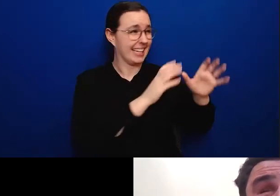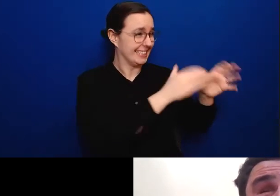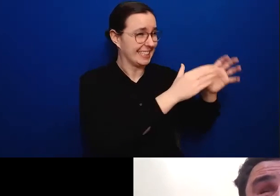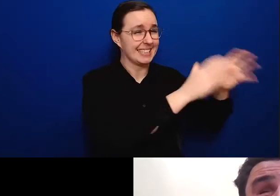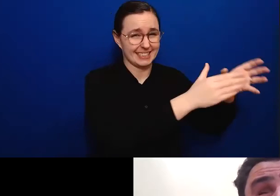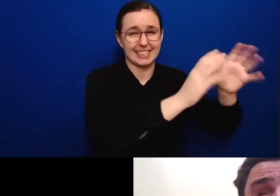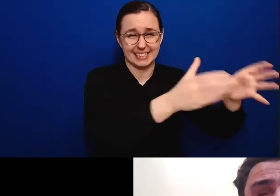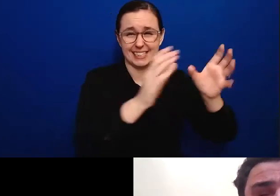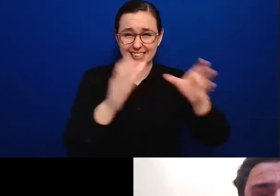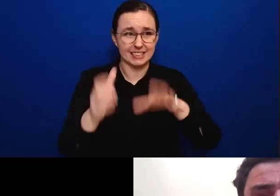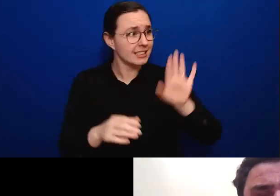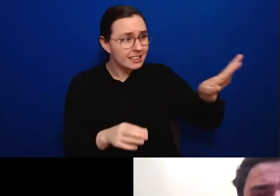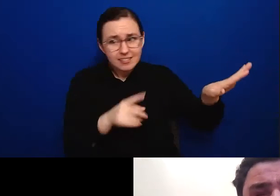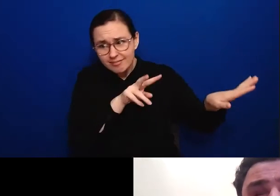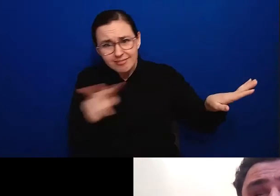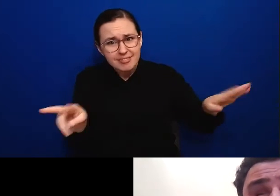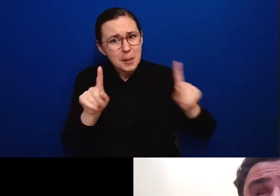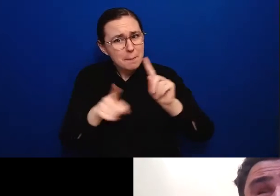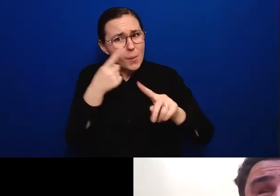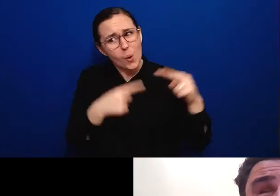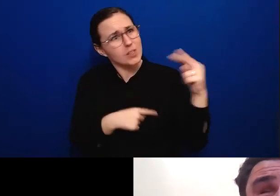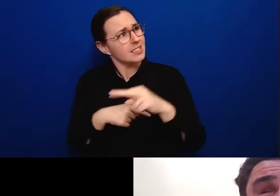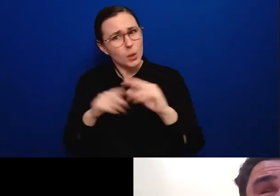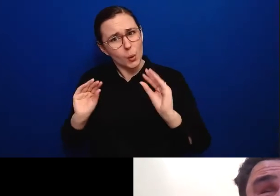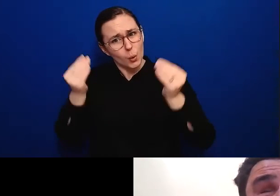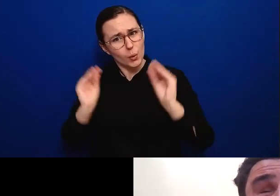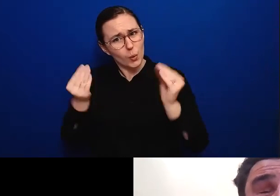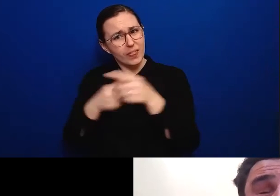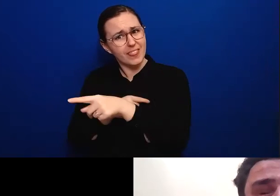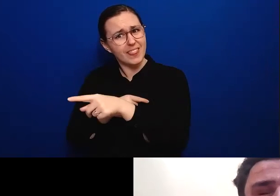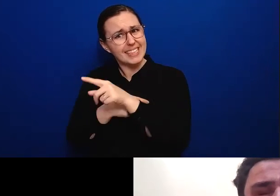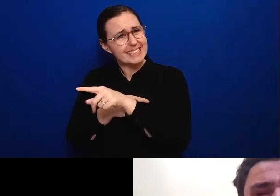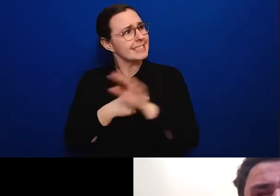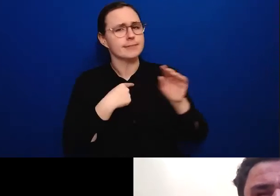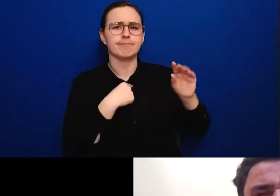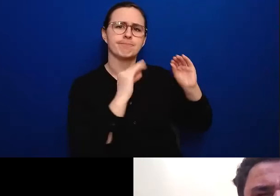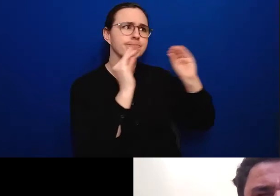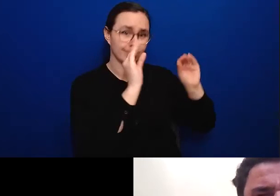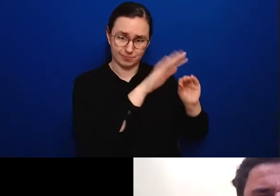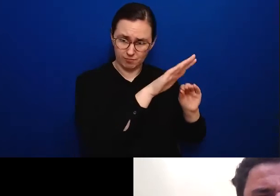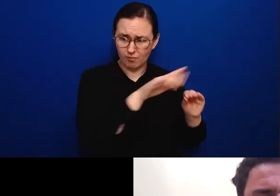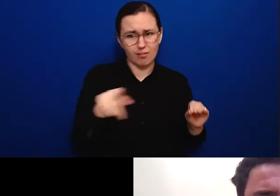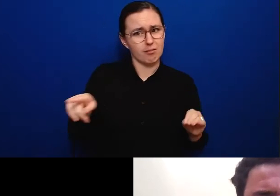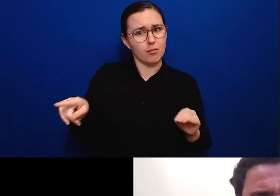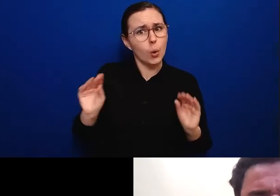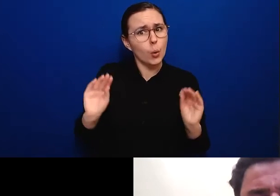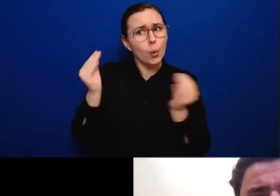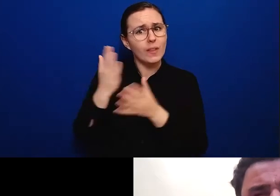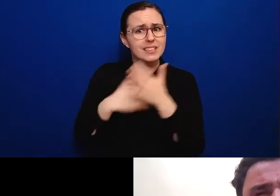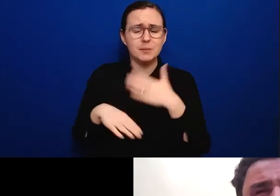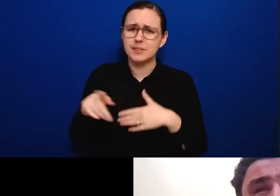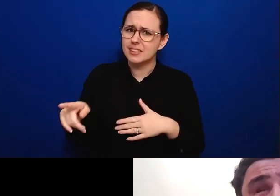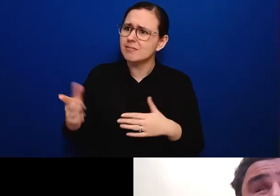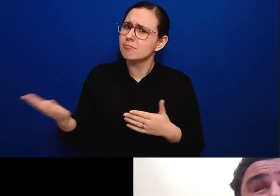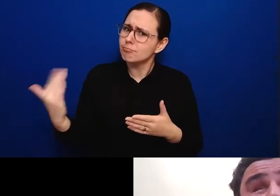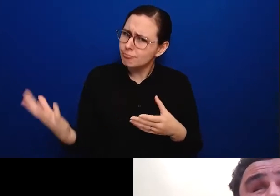We need to give them that how it can be created, like the diversity in their work, and how it can be create opportunities for the innovation